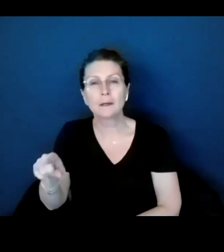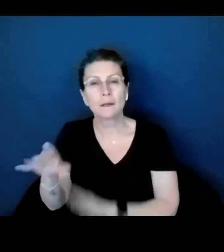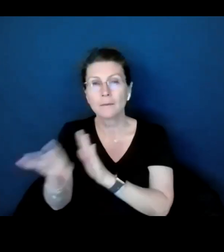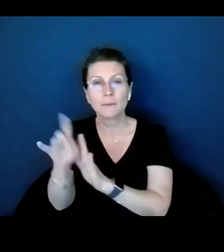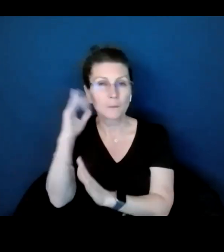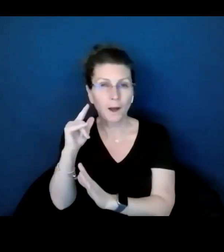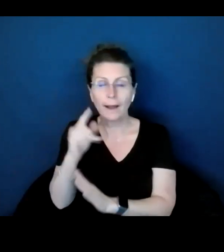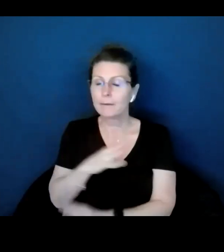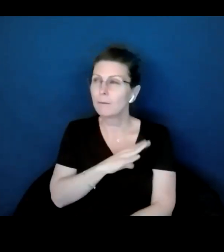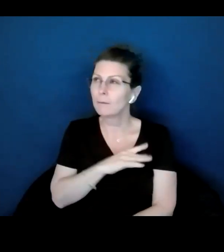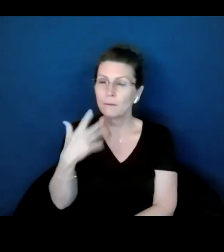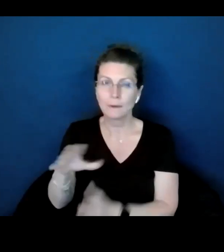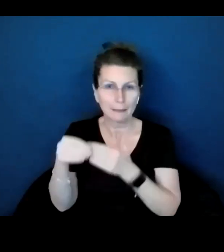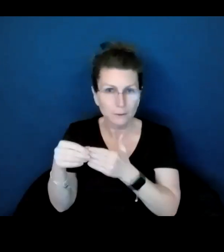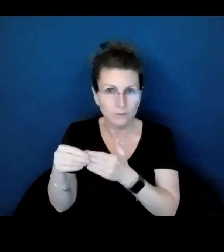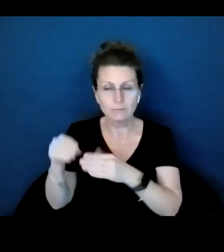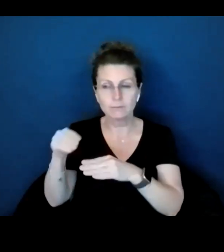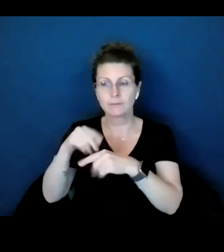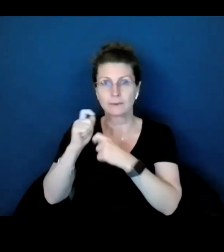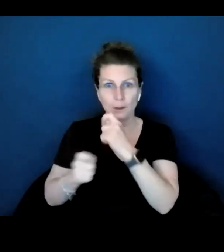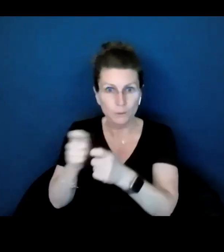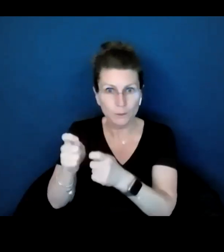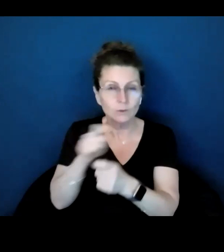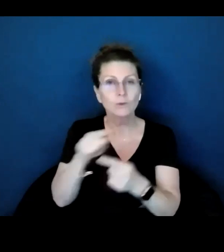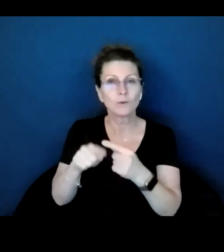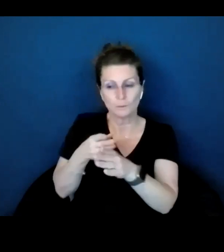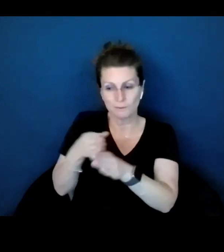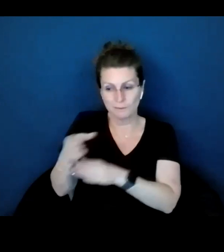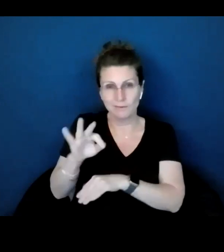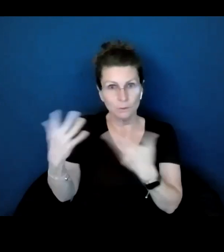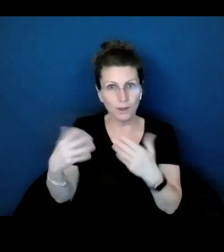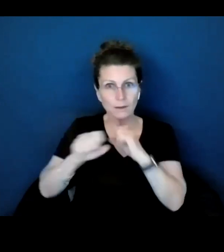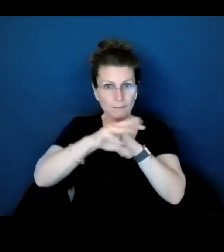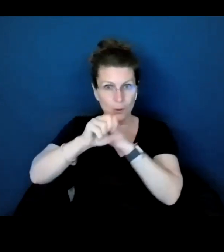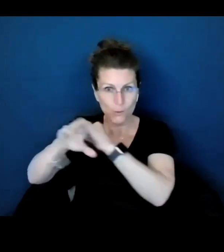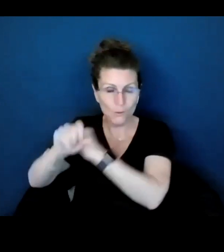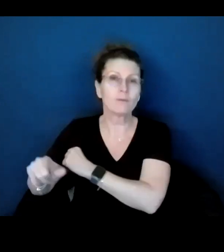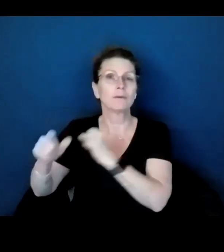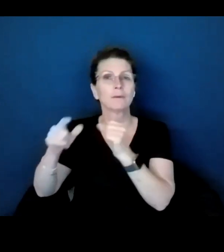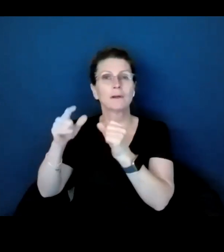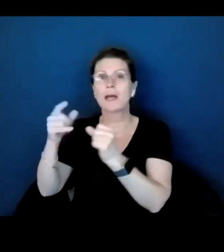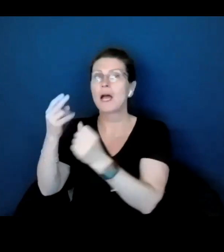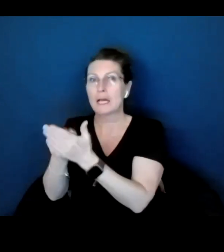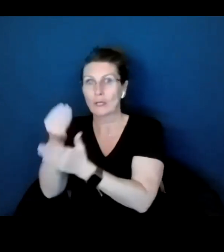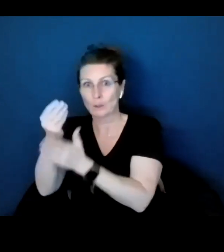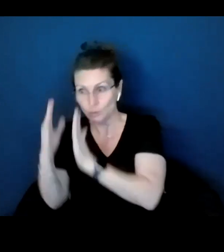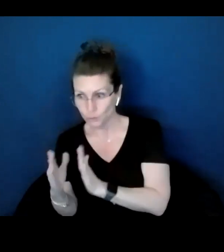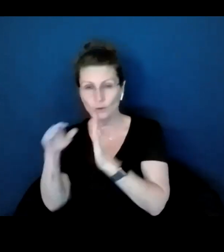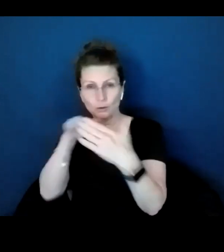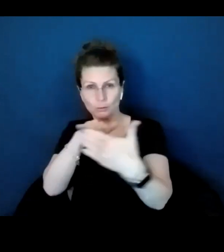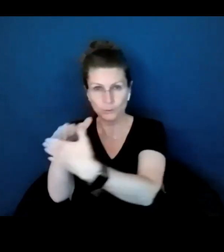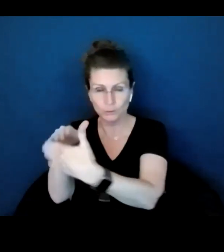leadership in and contribution to the fields of marketing and consumer studies as the Canada Research Chair